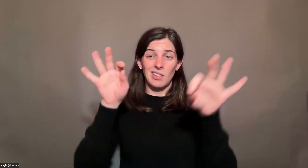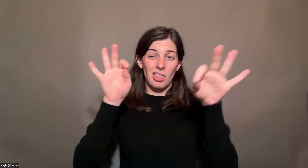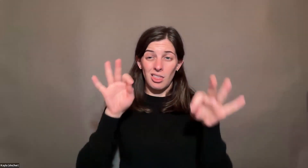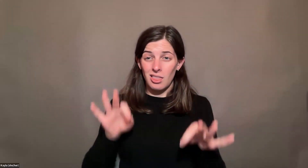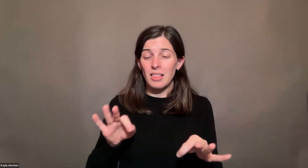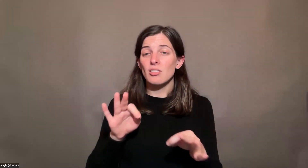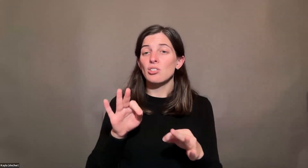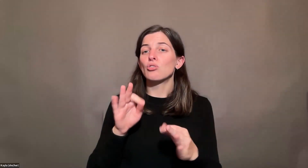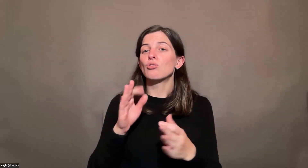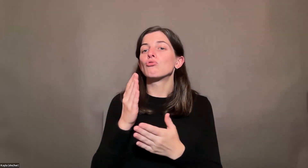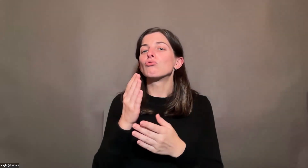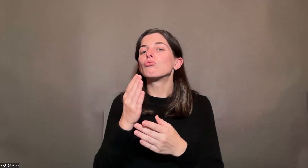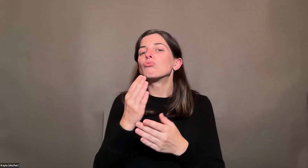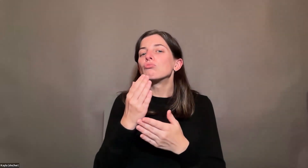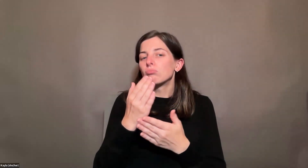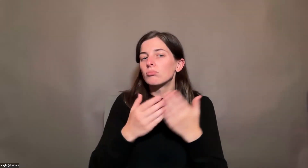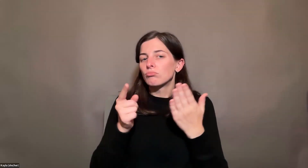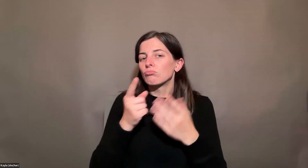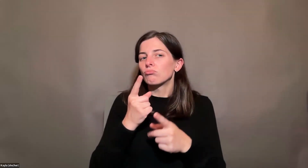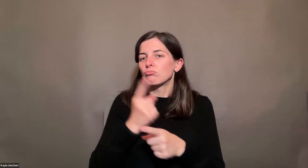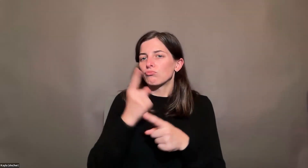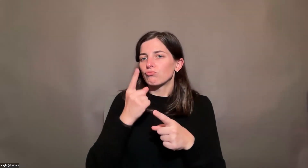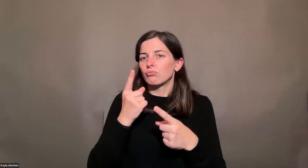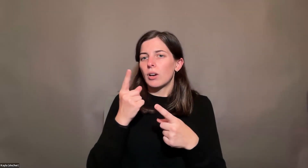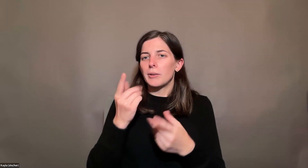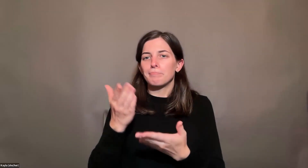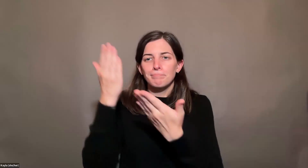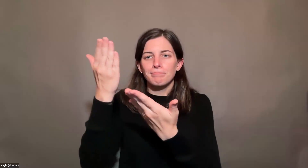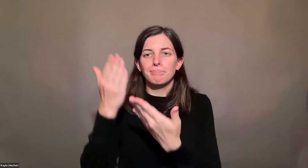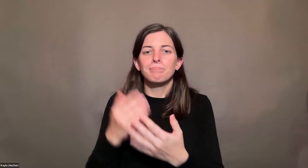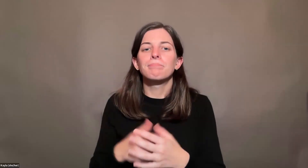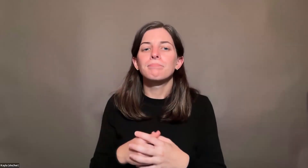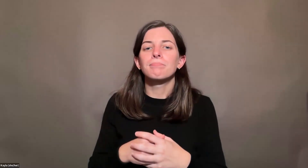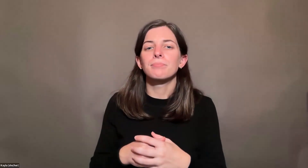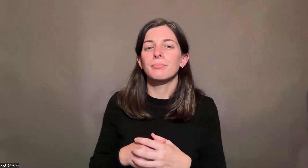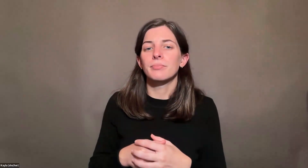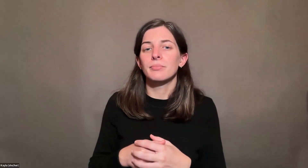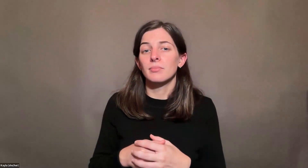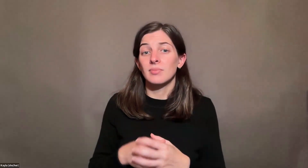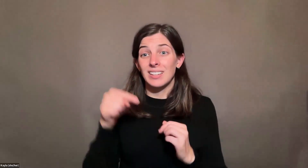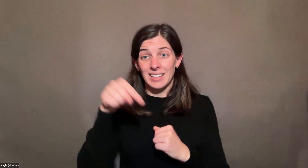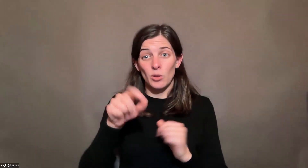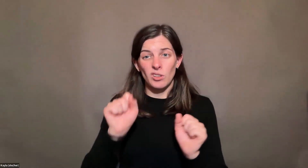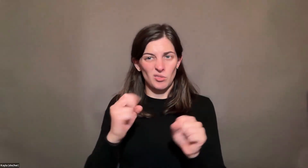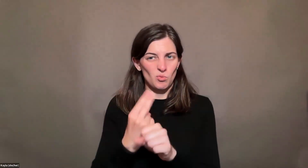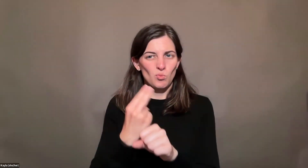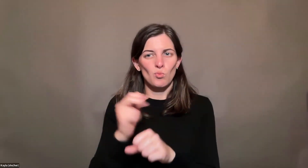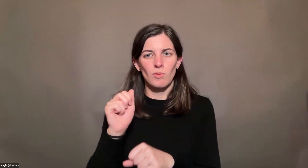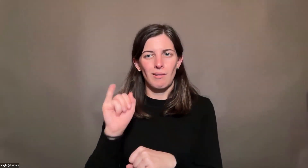suggestion. And in this way, we can use AI tools by default.